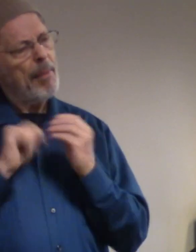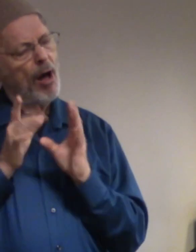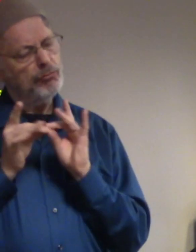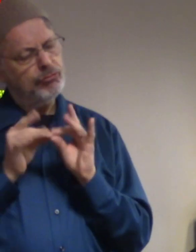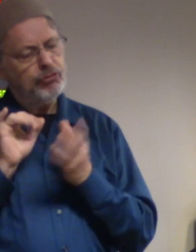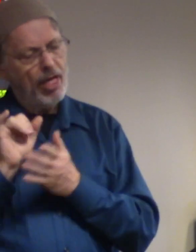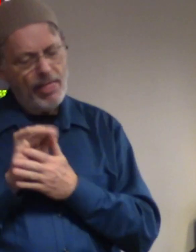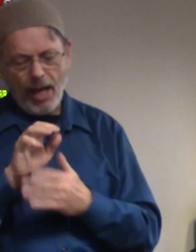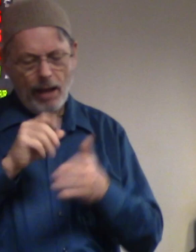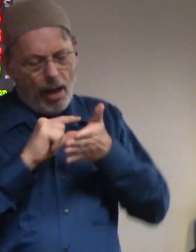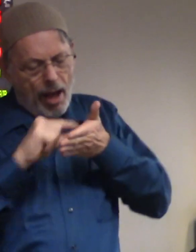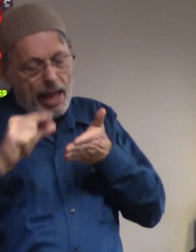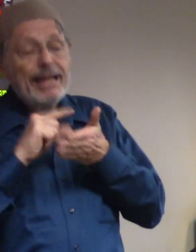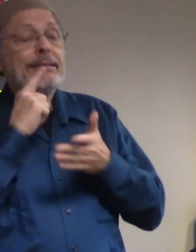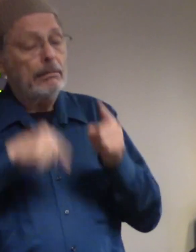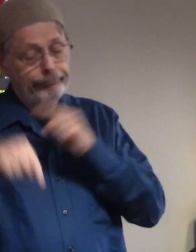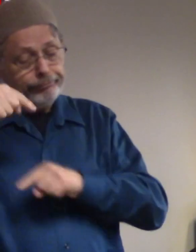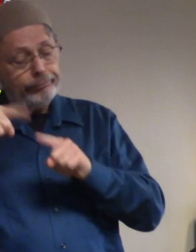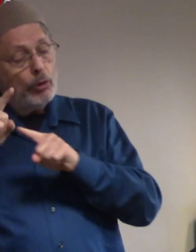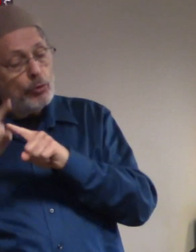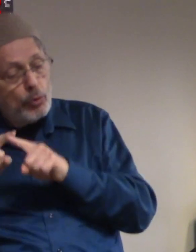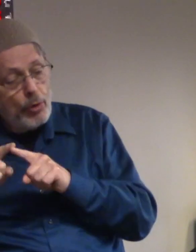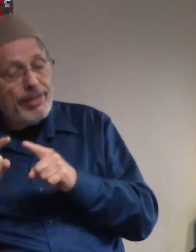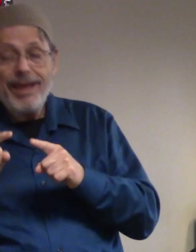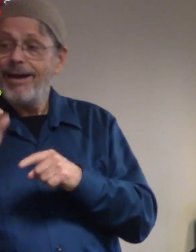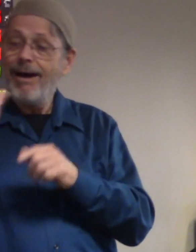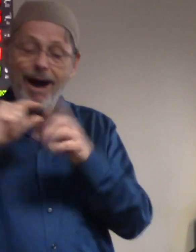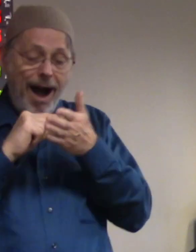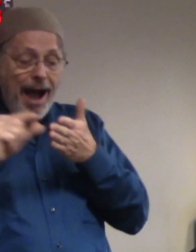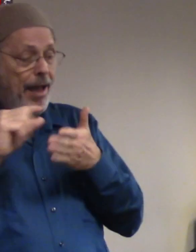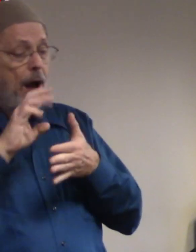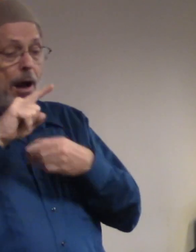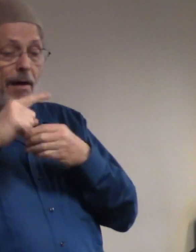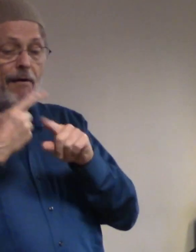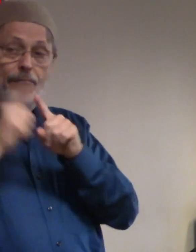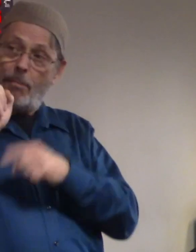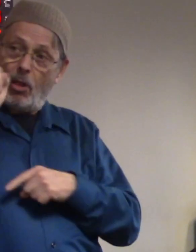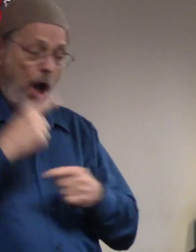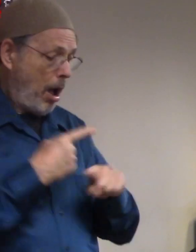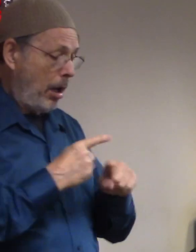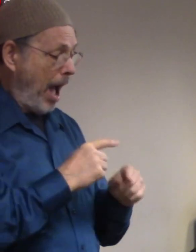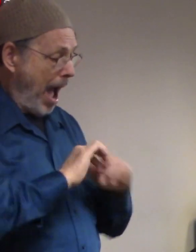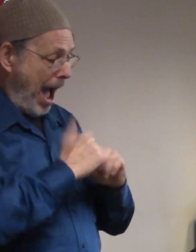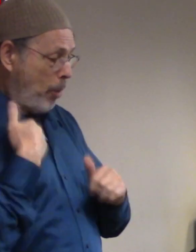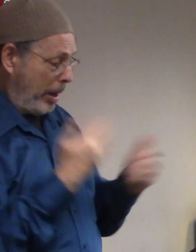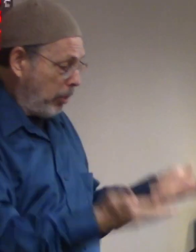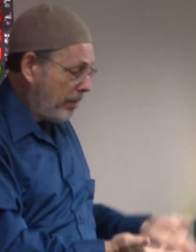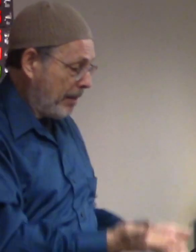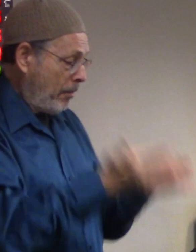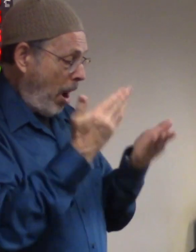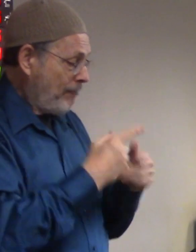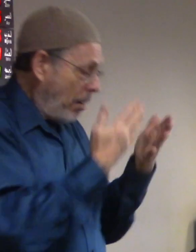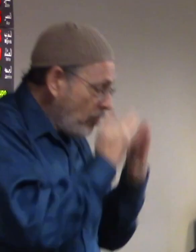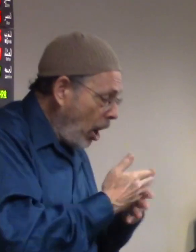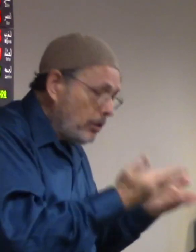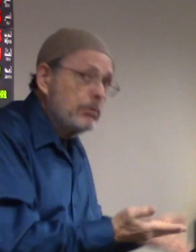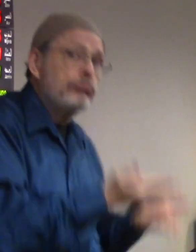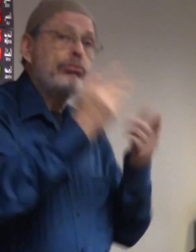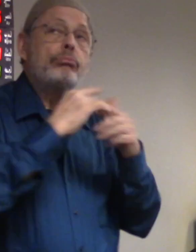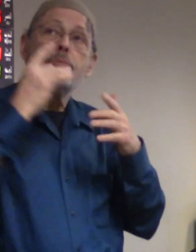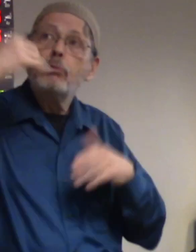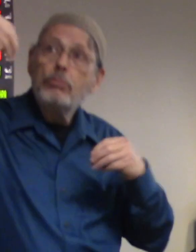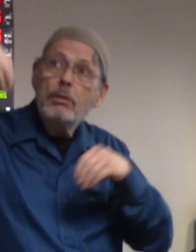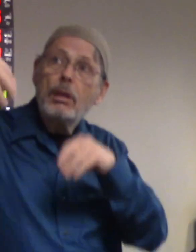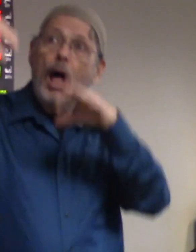goes back to the ayah of Allah taking you from zulumat, from darkness and into light. Because when you send, if Allah's blessings and